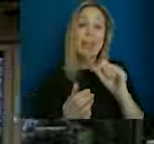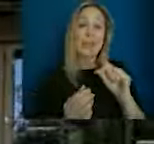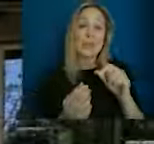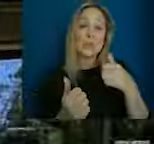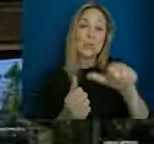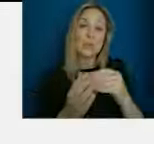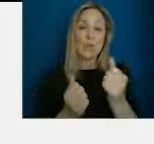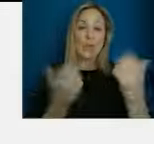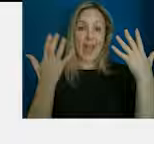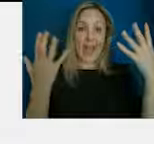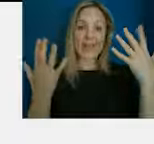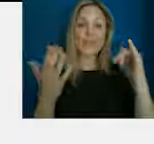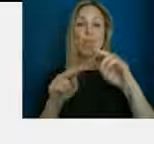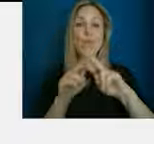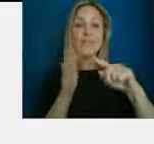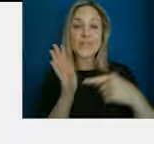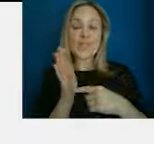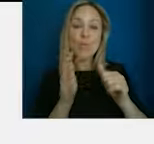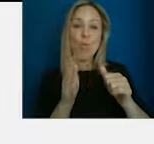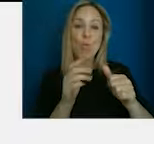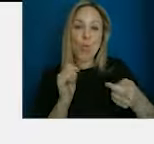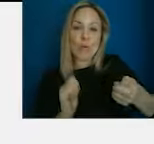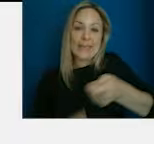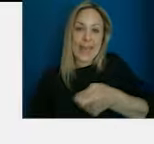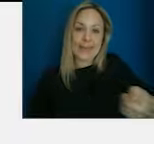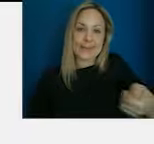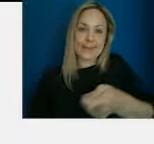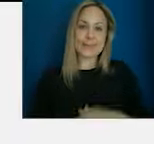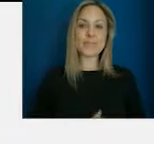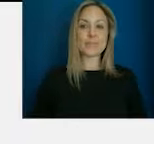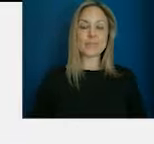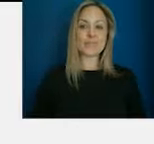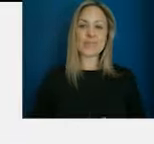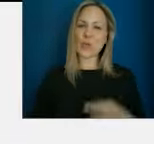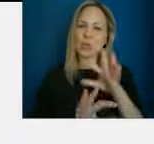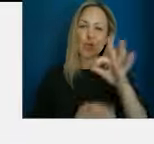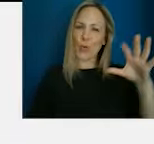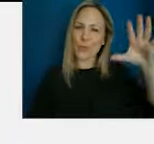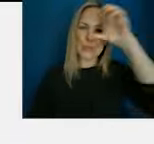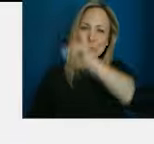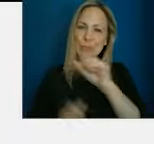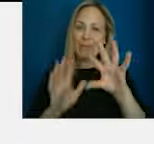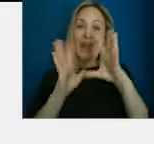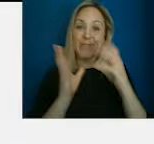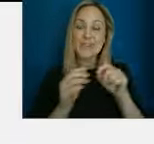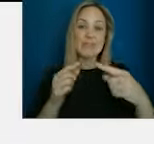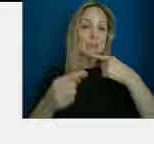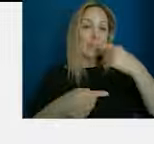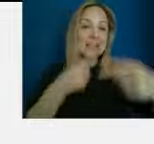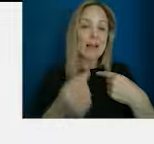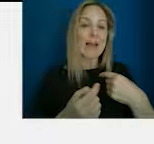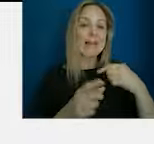Don't assume everything you've said has been understood. As mentioned earlier, people